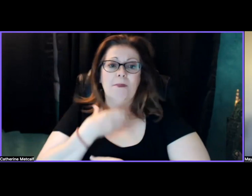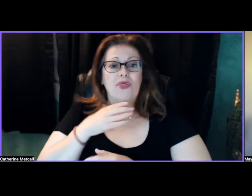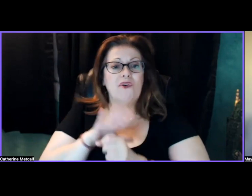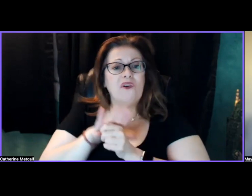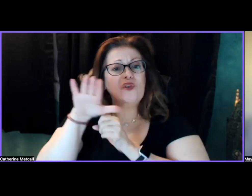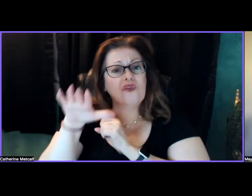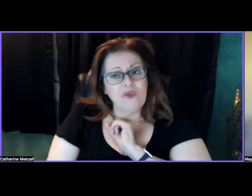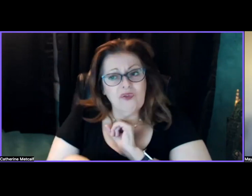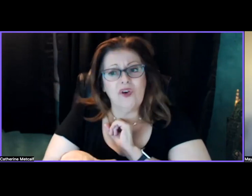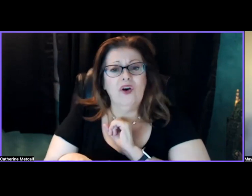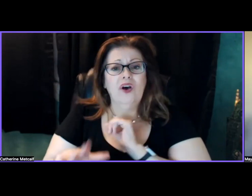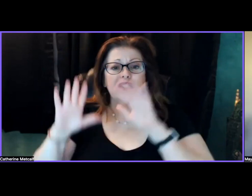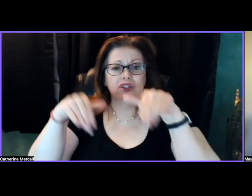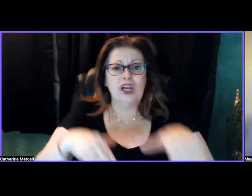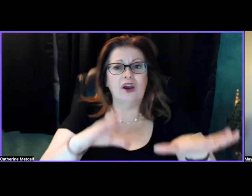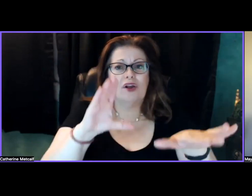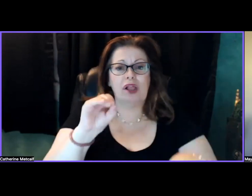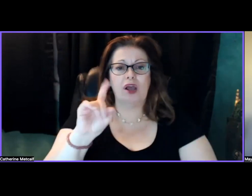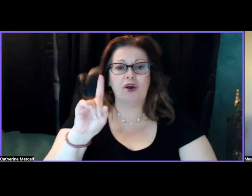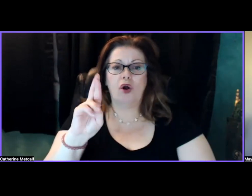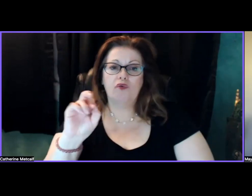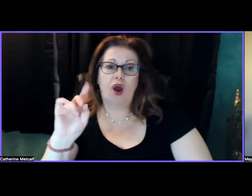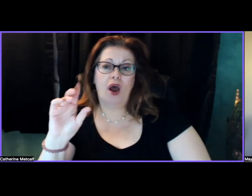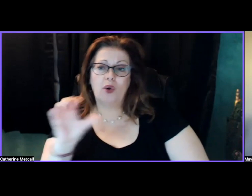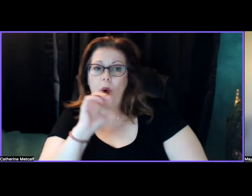the Colorado. I am old enough to be conscripted.